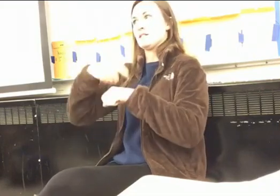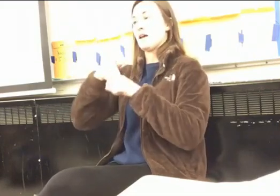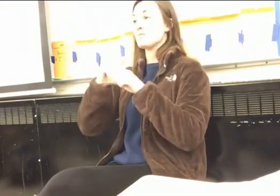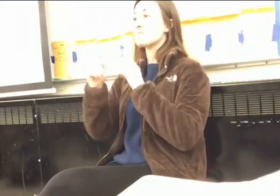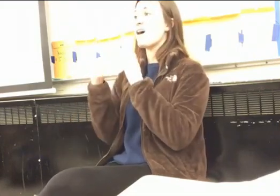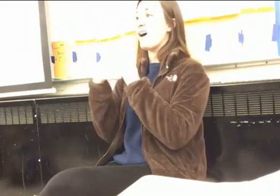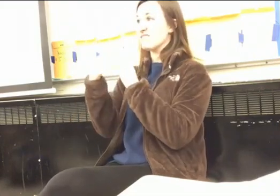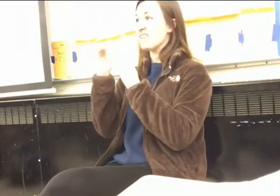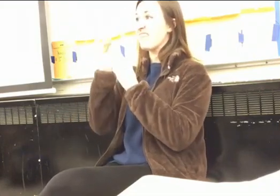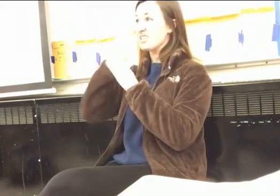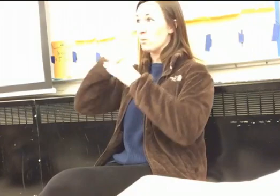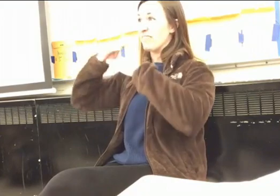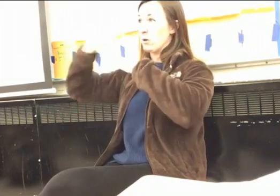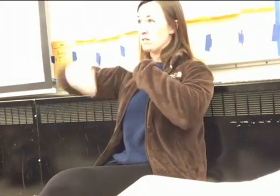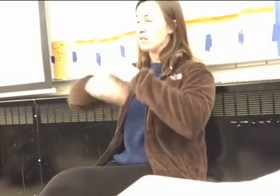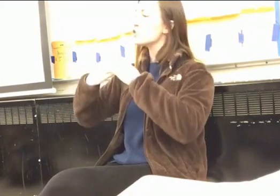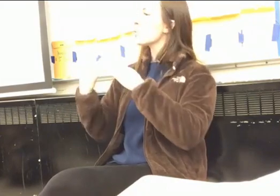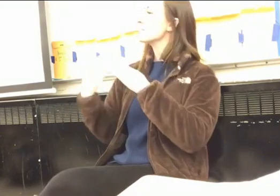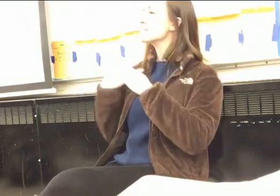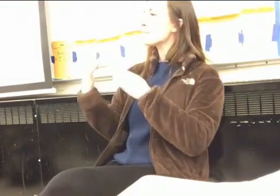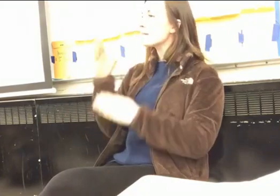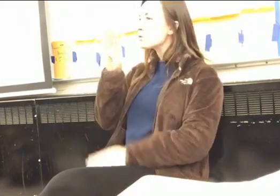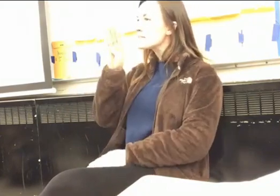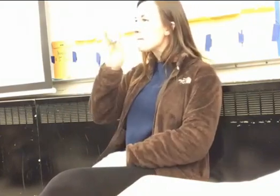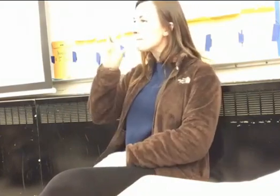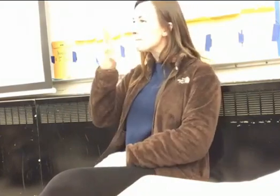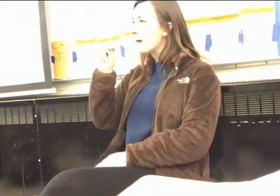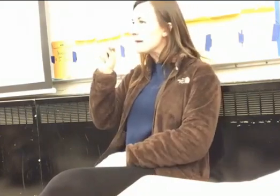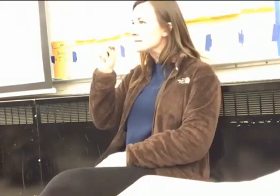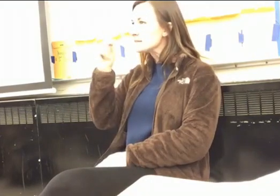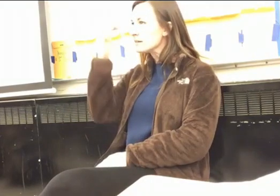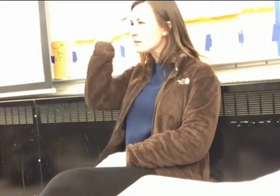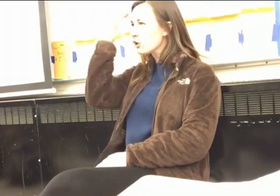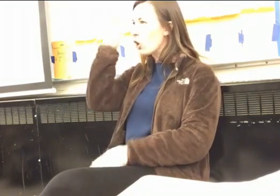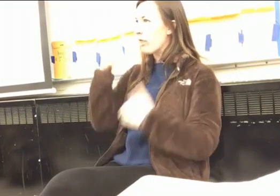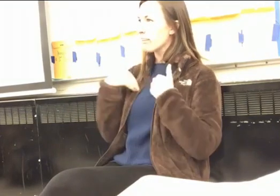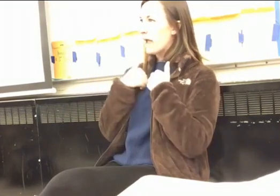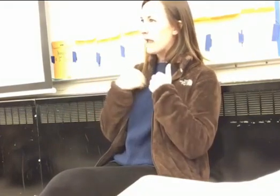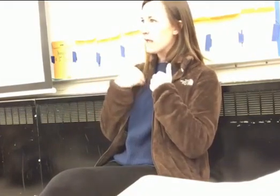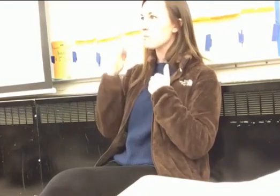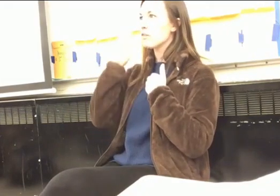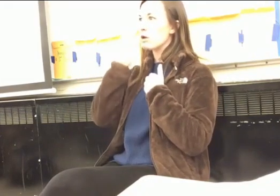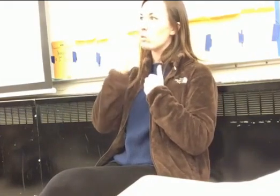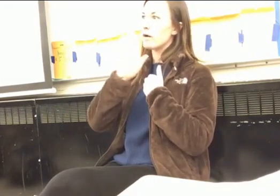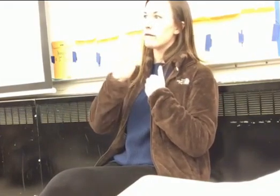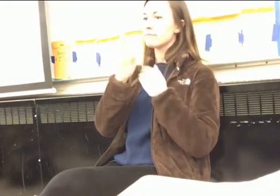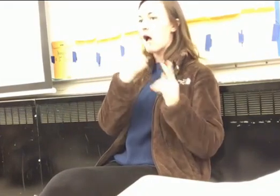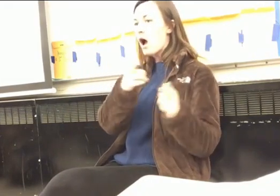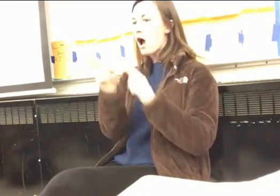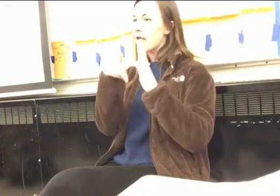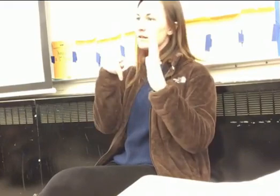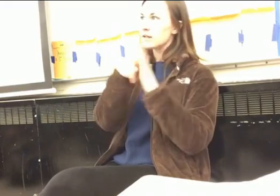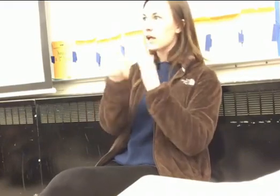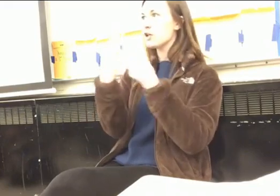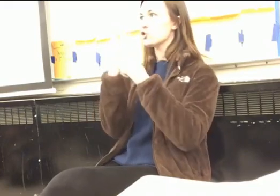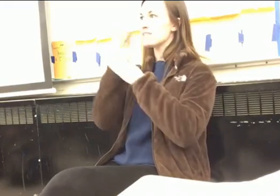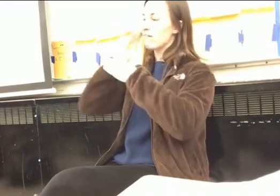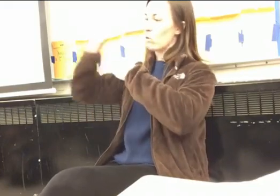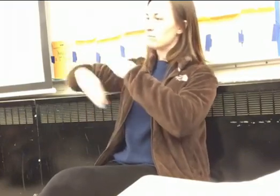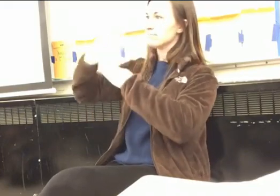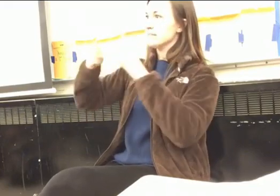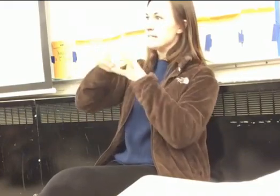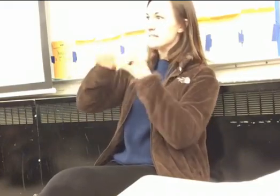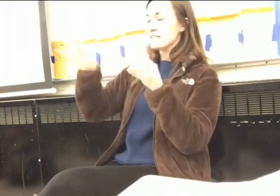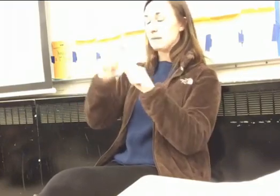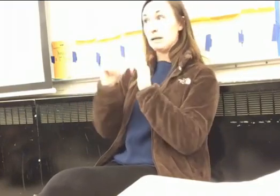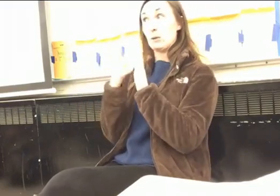which is bison tendon. They would instead wrap it with your scalp and then hang it off the end. Very small amount, but I always get asked